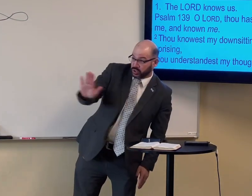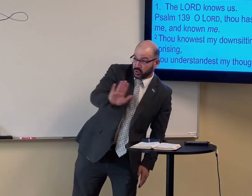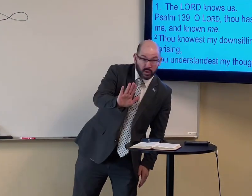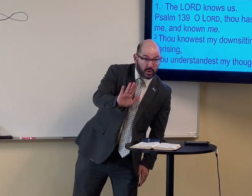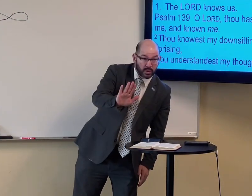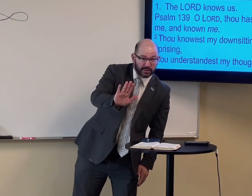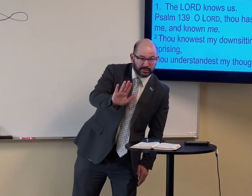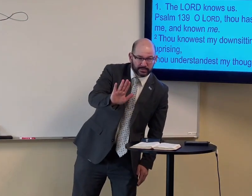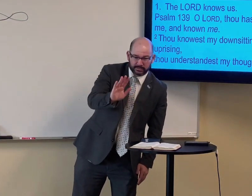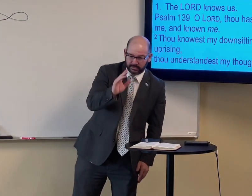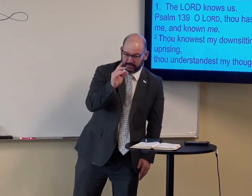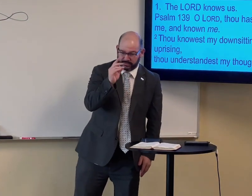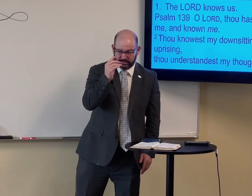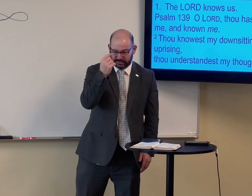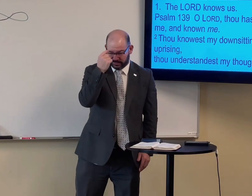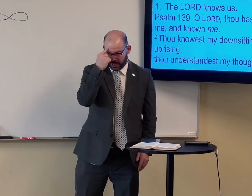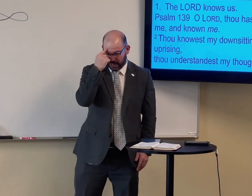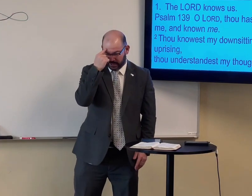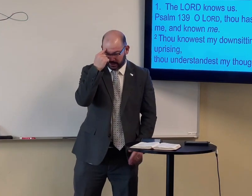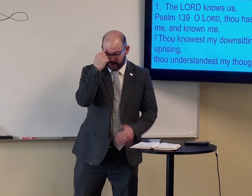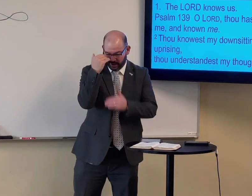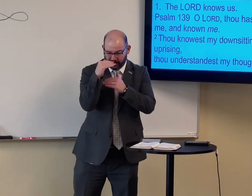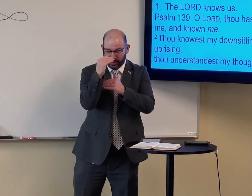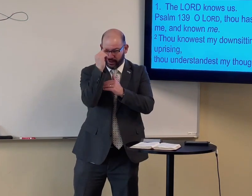My understanding, your understanding? Yeah,